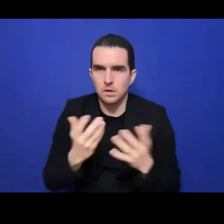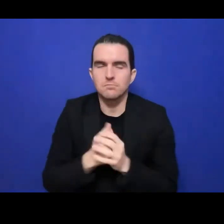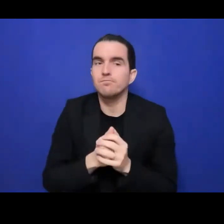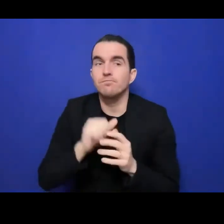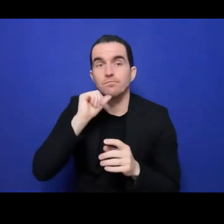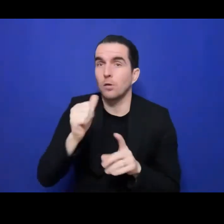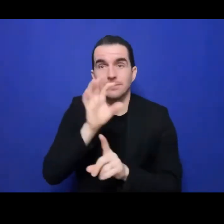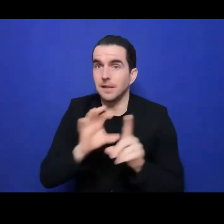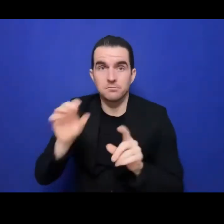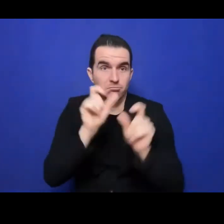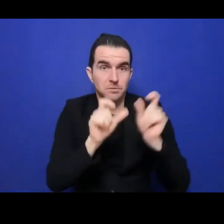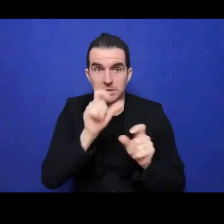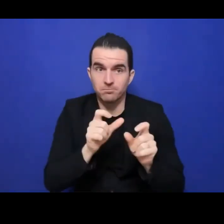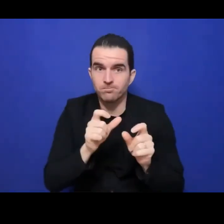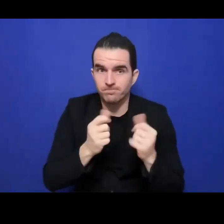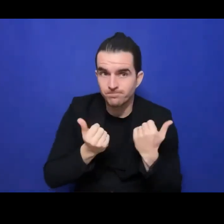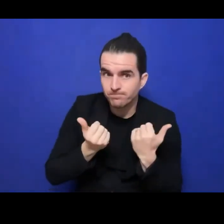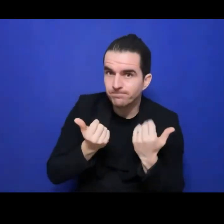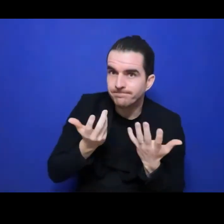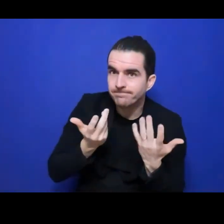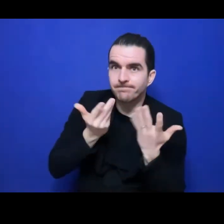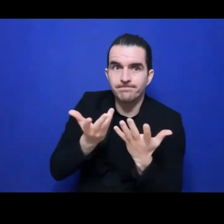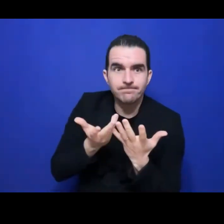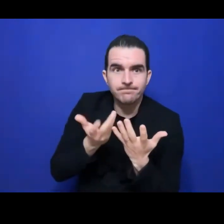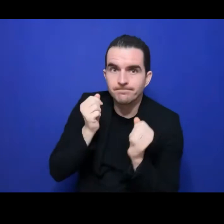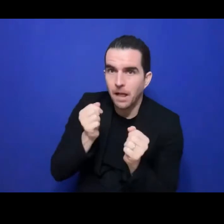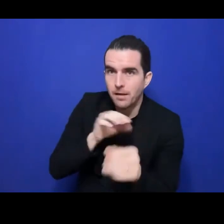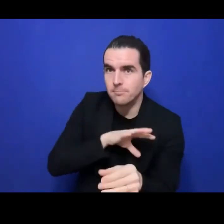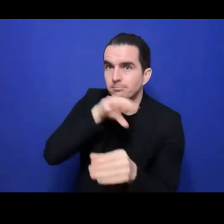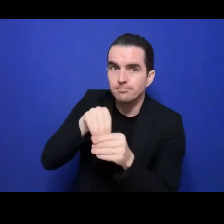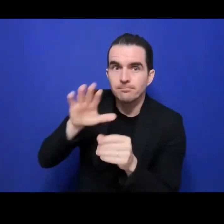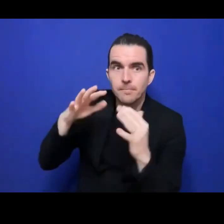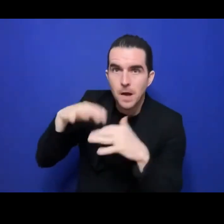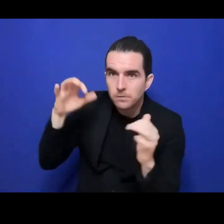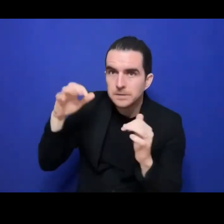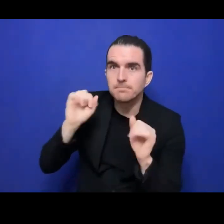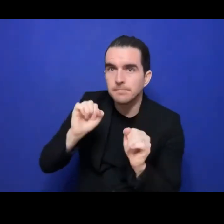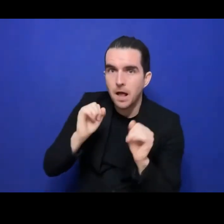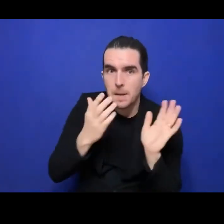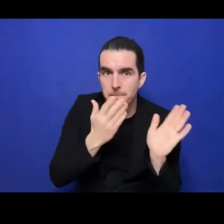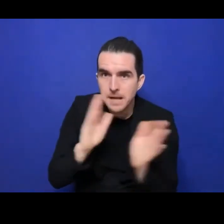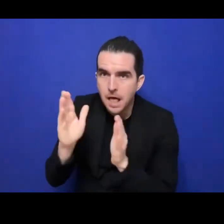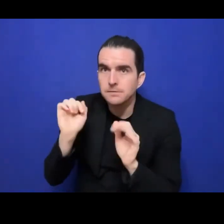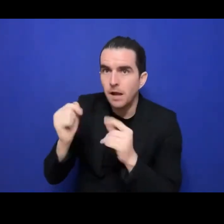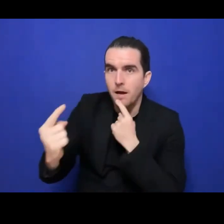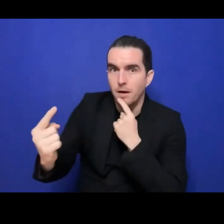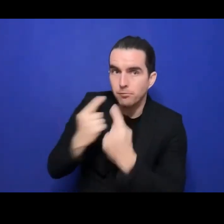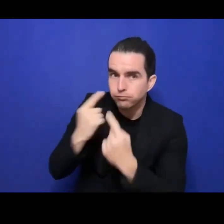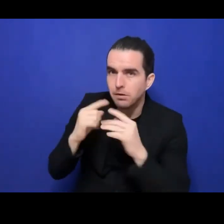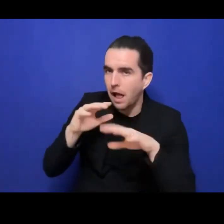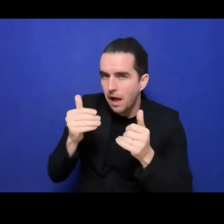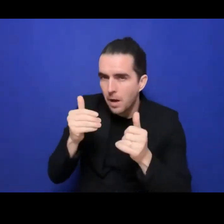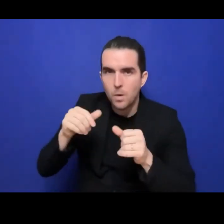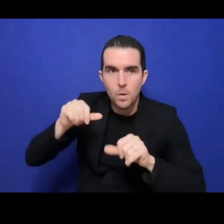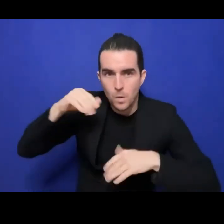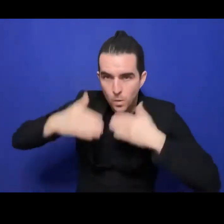implementation towards UHC. In addition, again, another good thing, number 5, the importance of equity